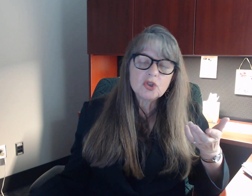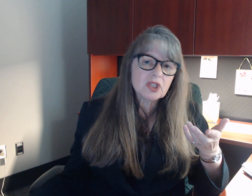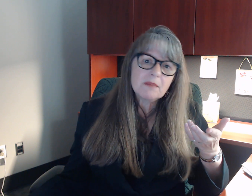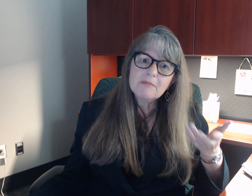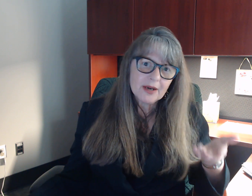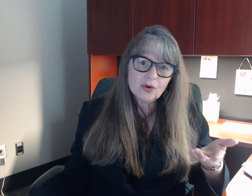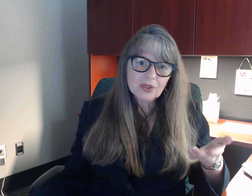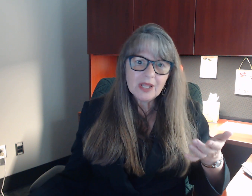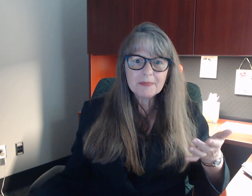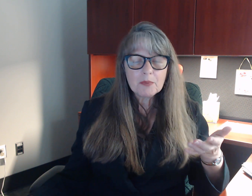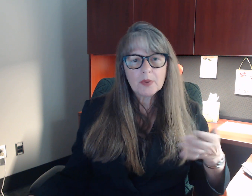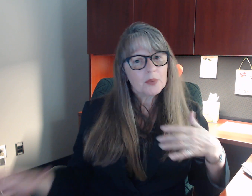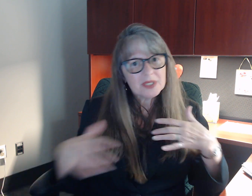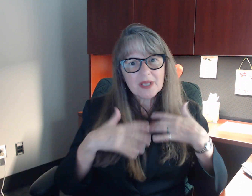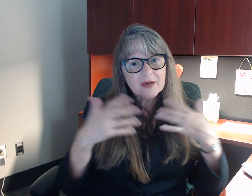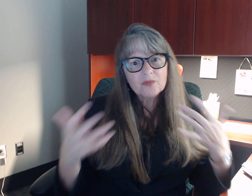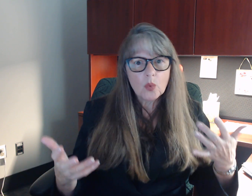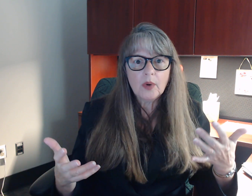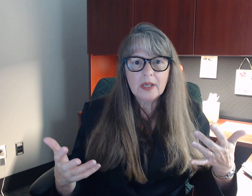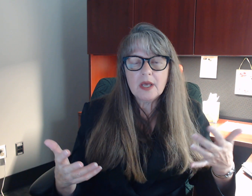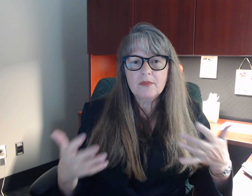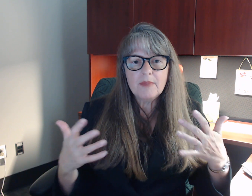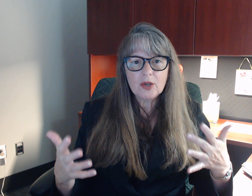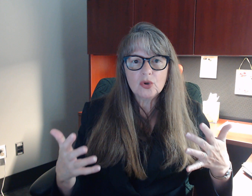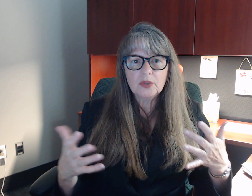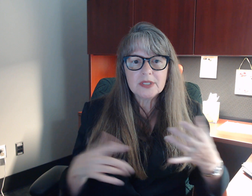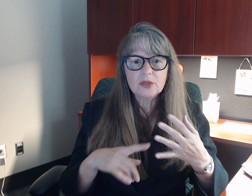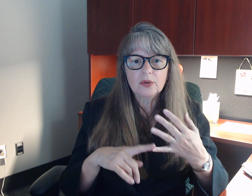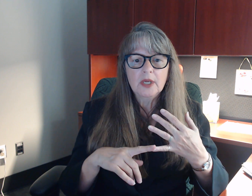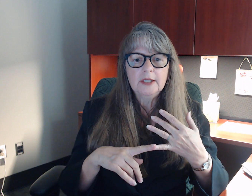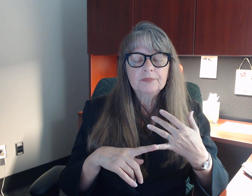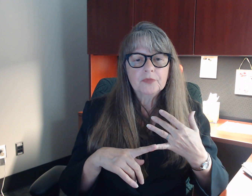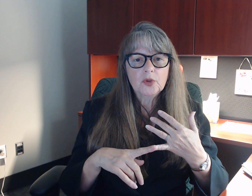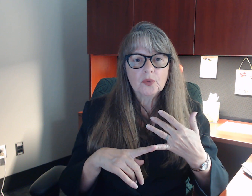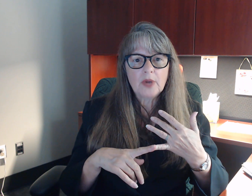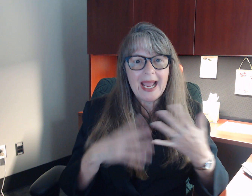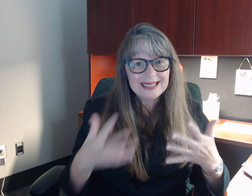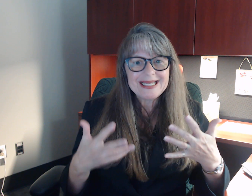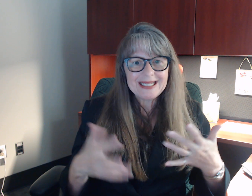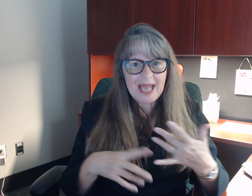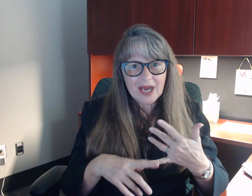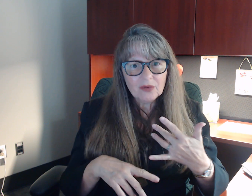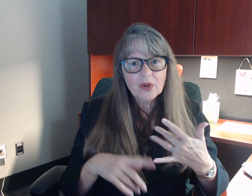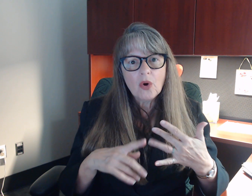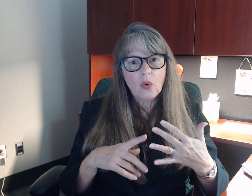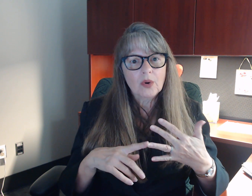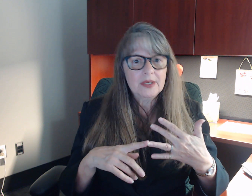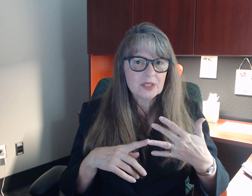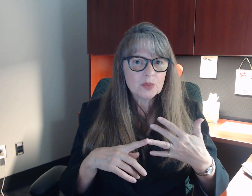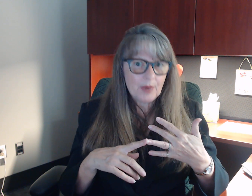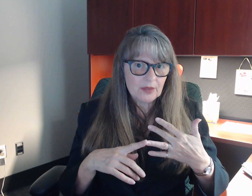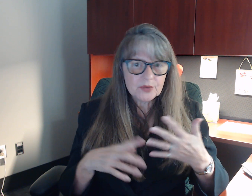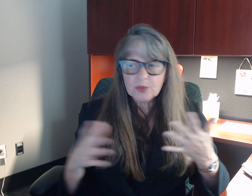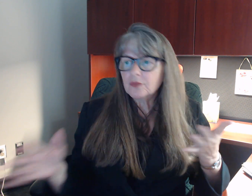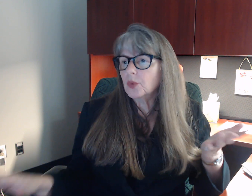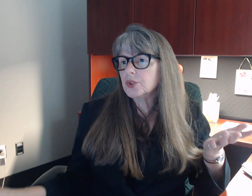like medical, a lot of people want what's the sign for, and a lot of medical is either you're acting it out or it's spelled. So